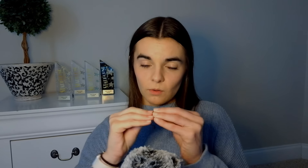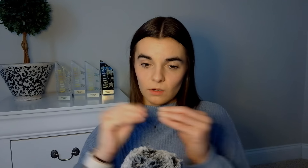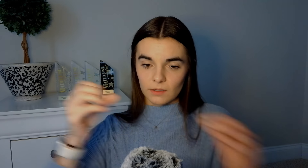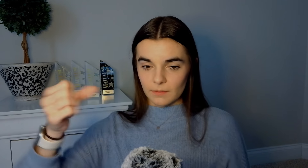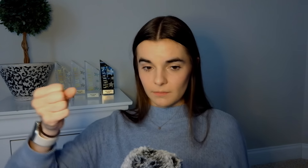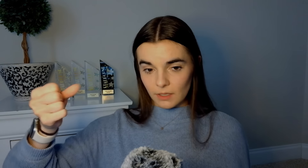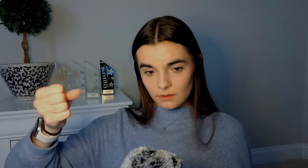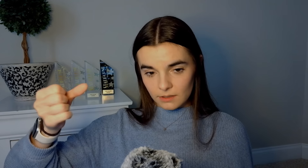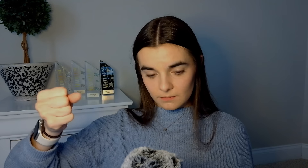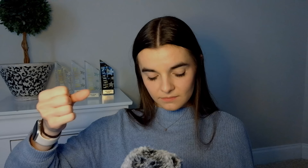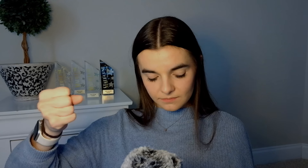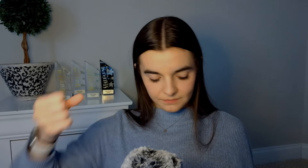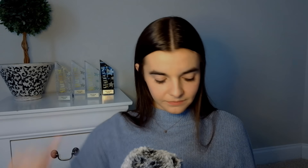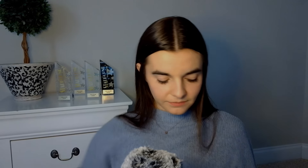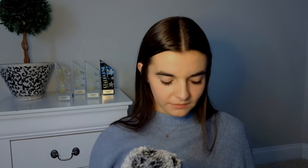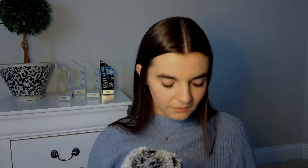More milk.